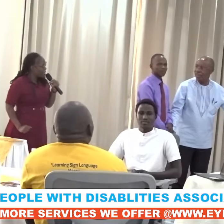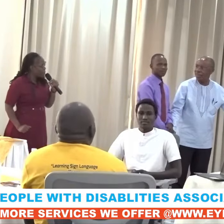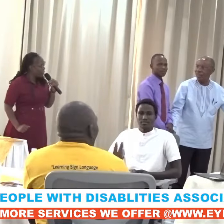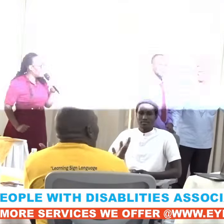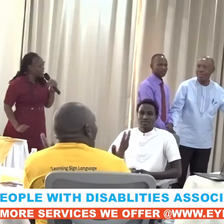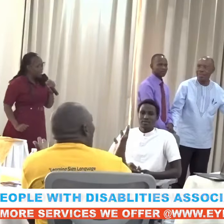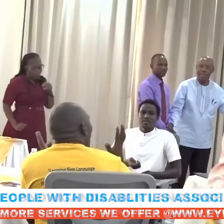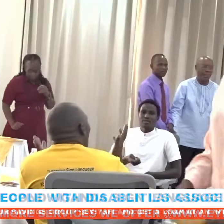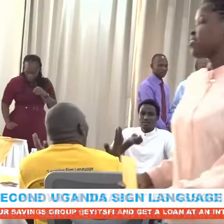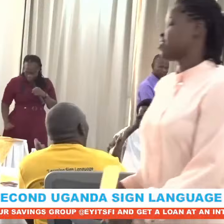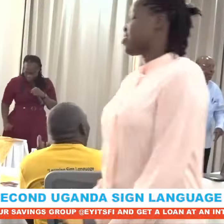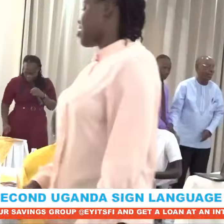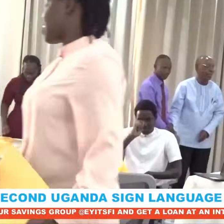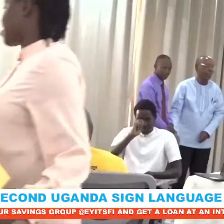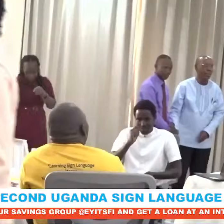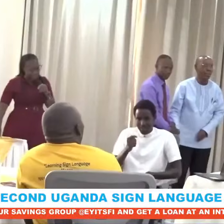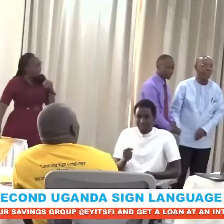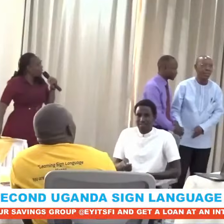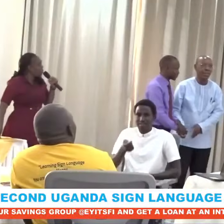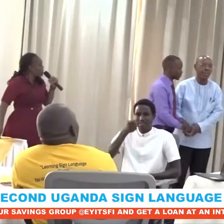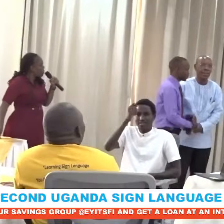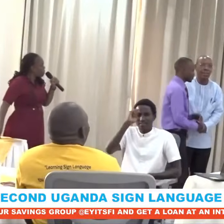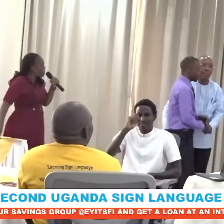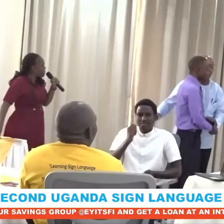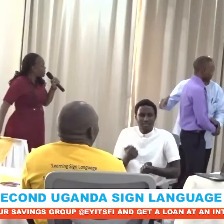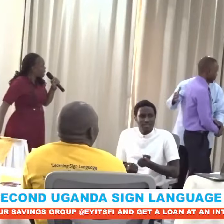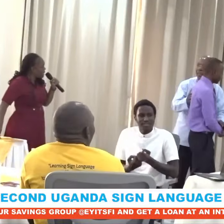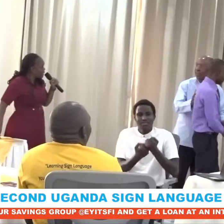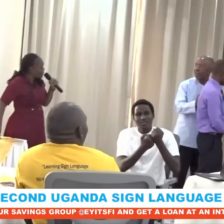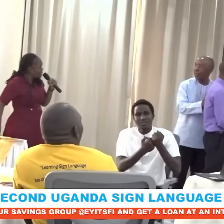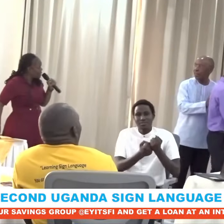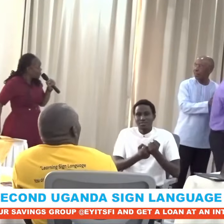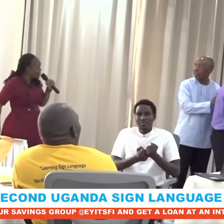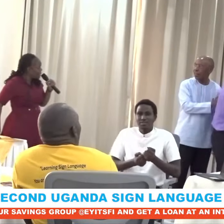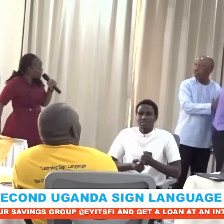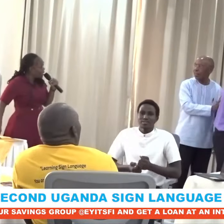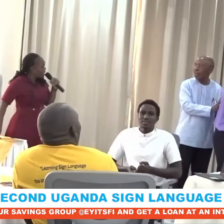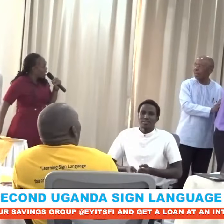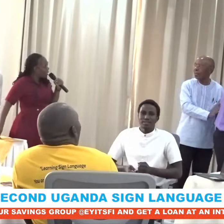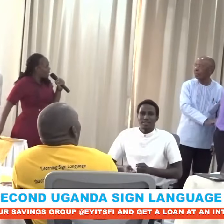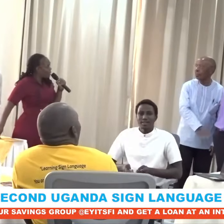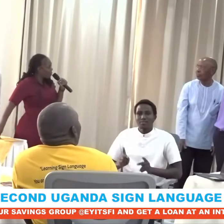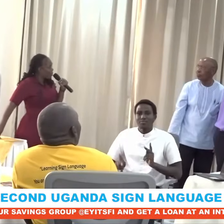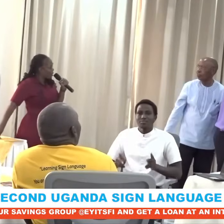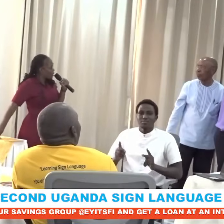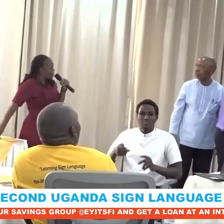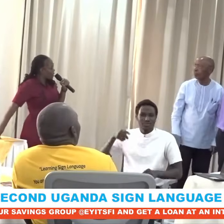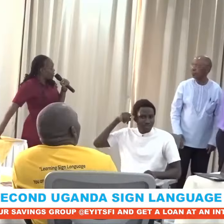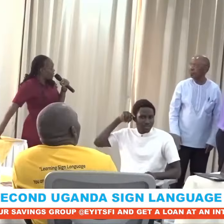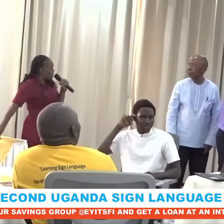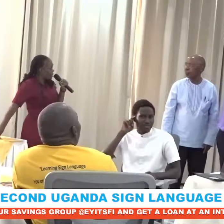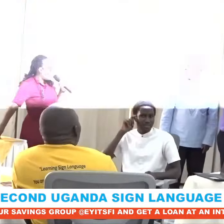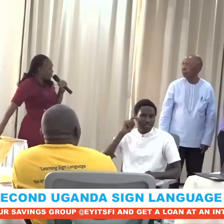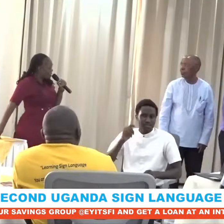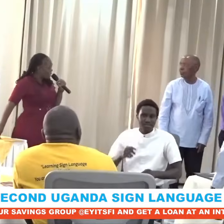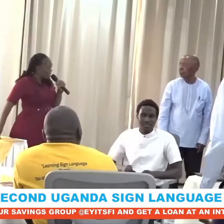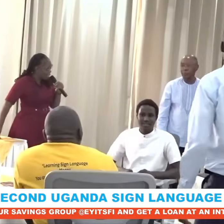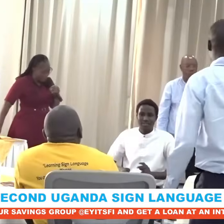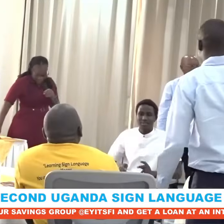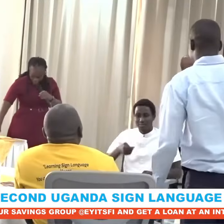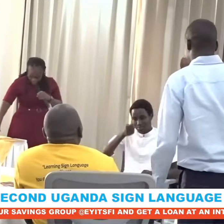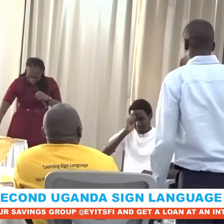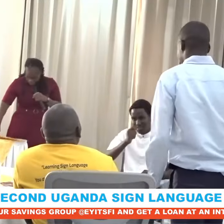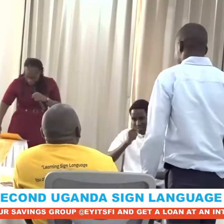has supported the persons with impairment. He was our first sign language interpreter at graduation during the